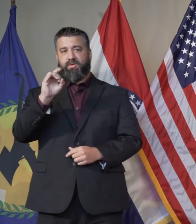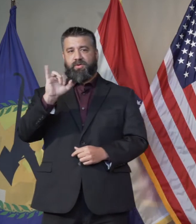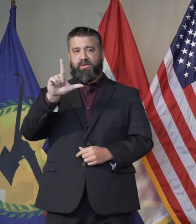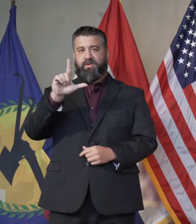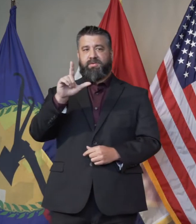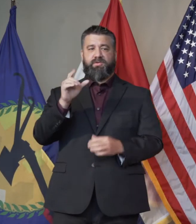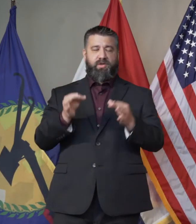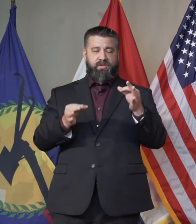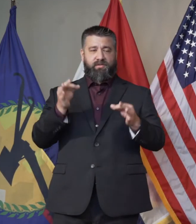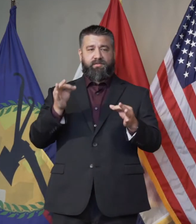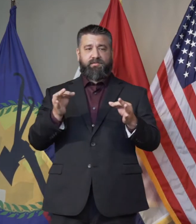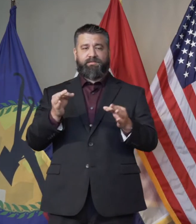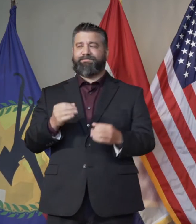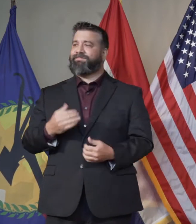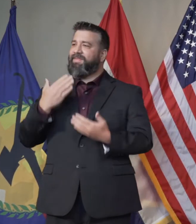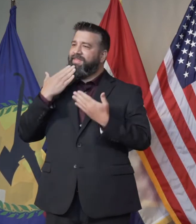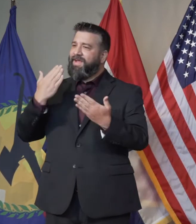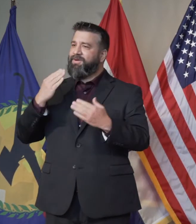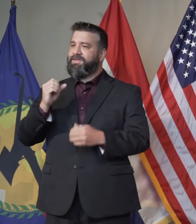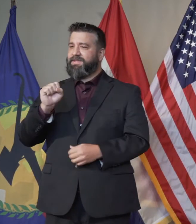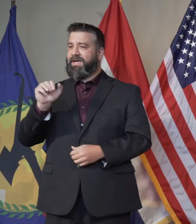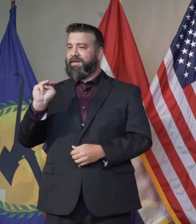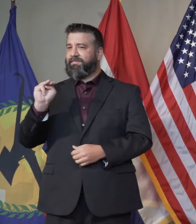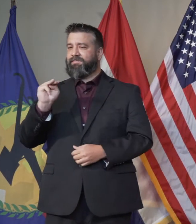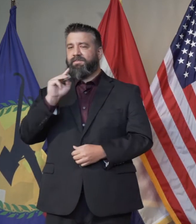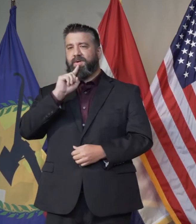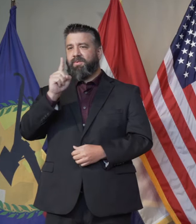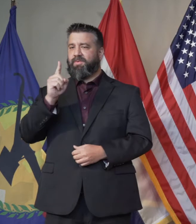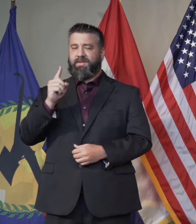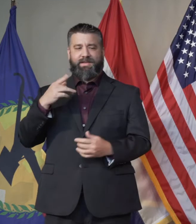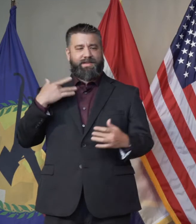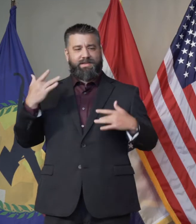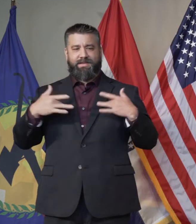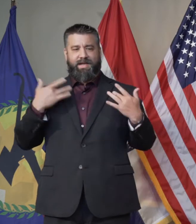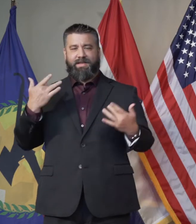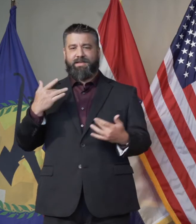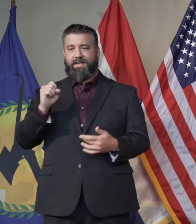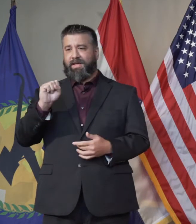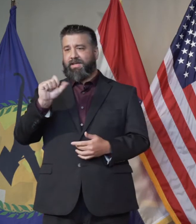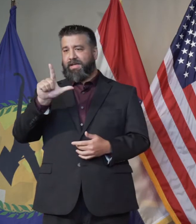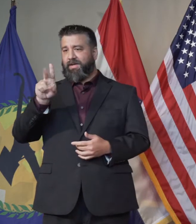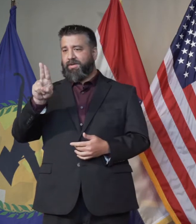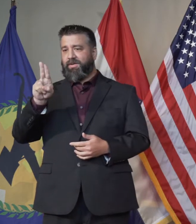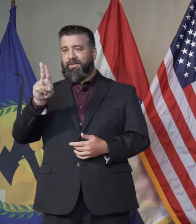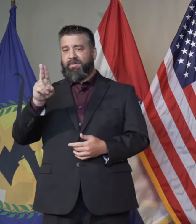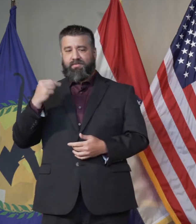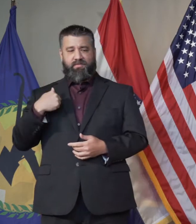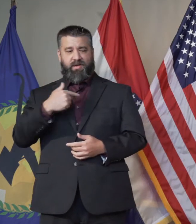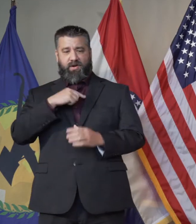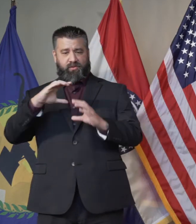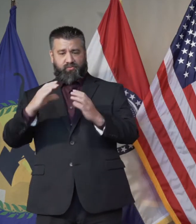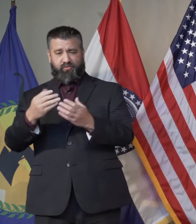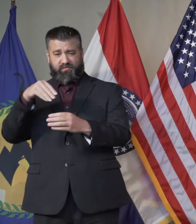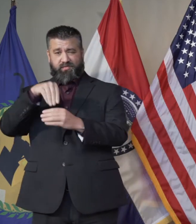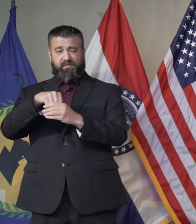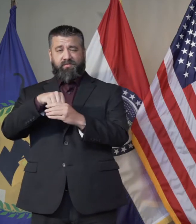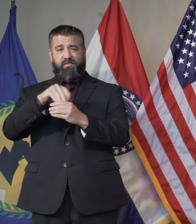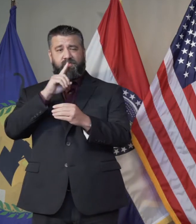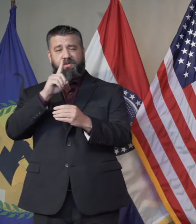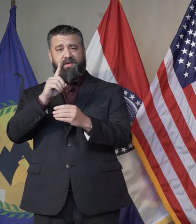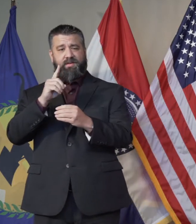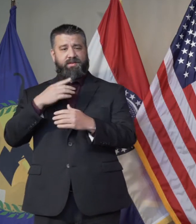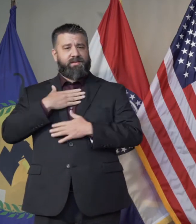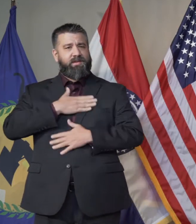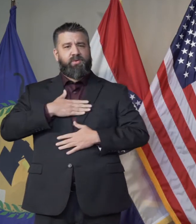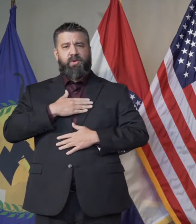Thank you, Sam. We are really excited at St. Louis University and also the College for Public Health and Social Justice. We have enjoyed a